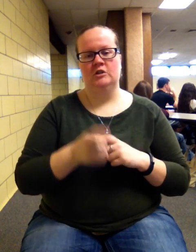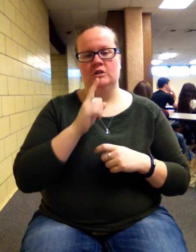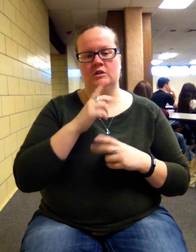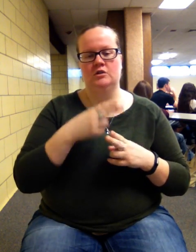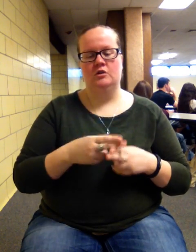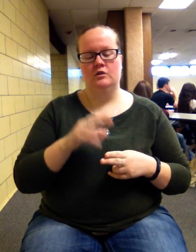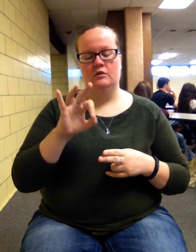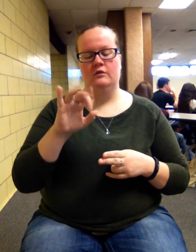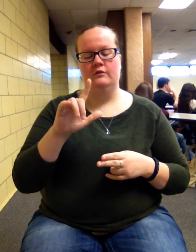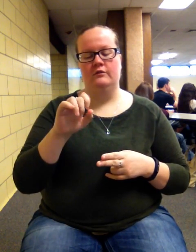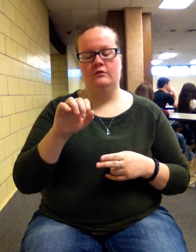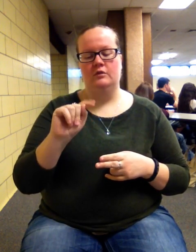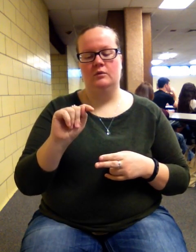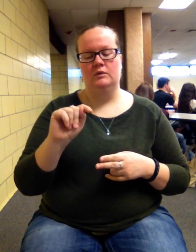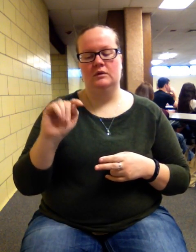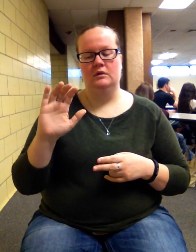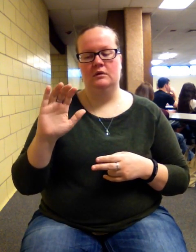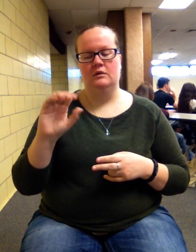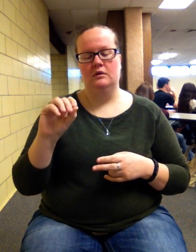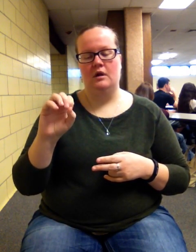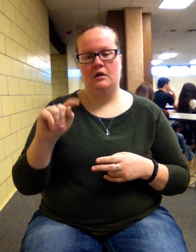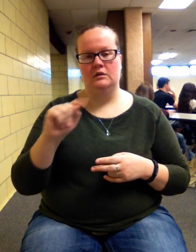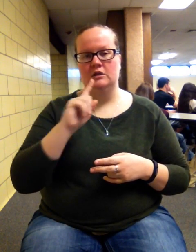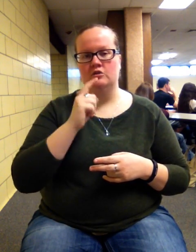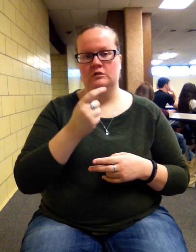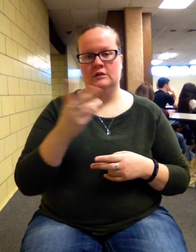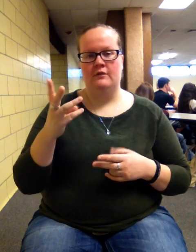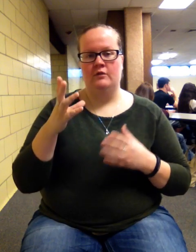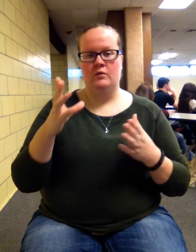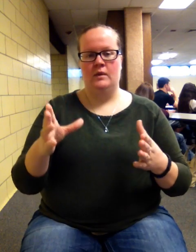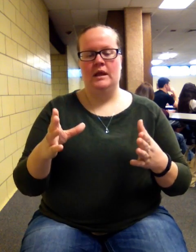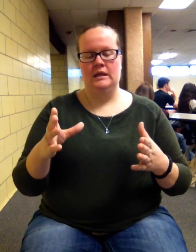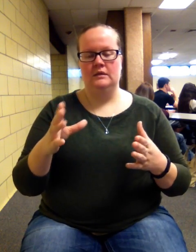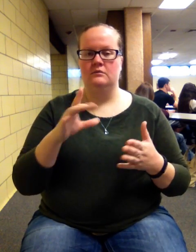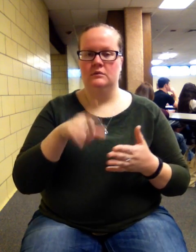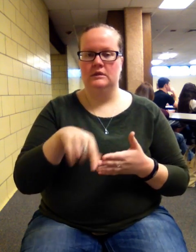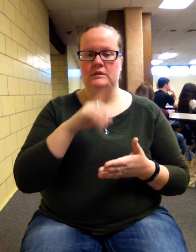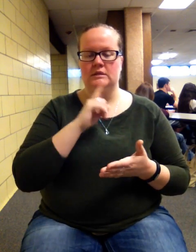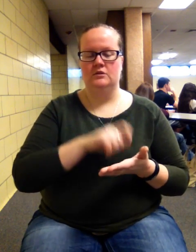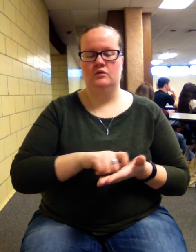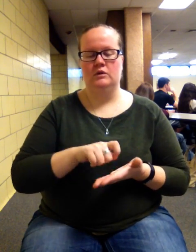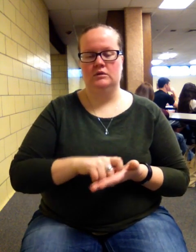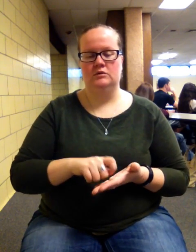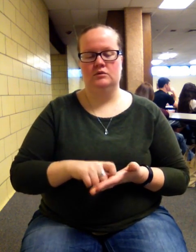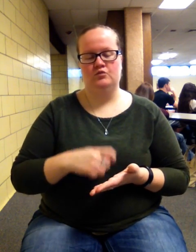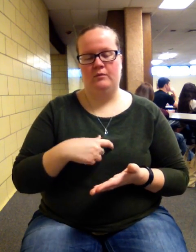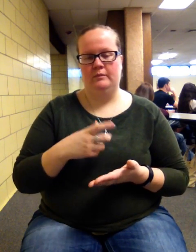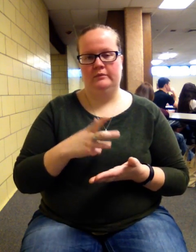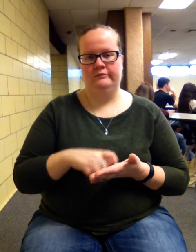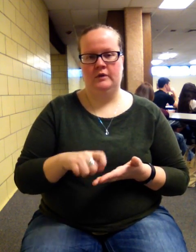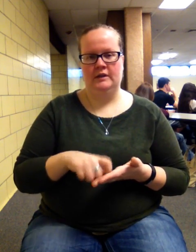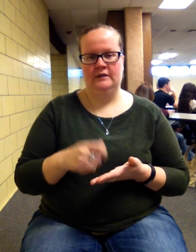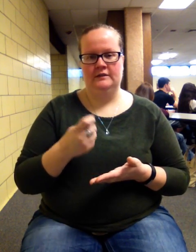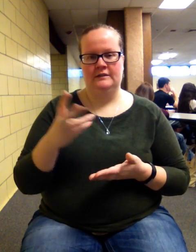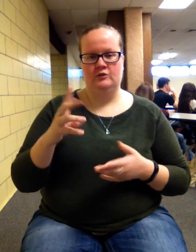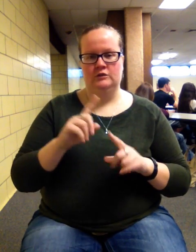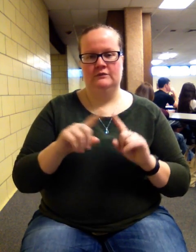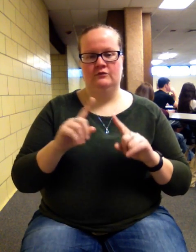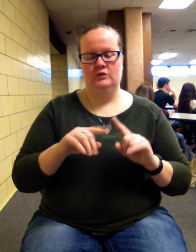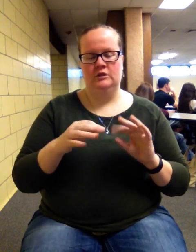there's several different ways that the float cost is going to be written. So I'm going to put a couple of different equations up here.